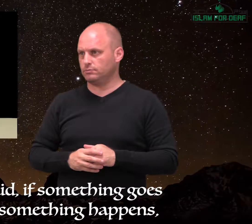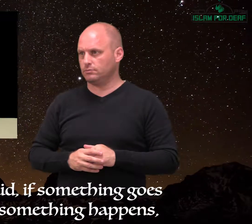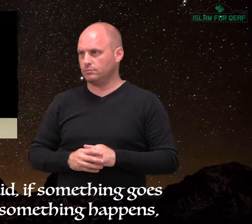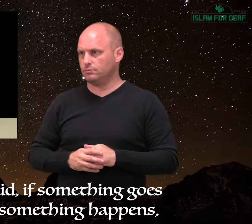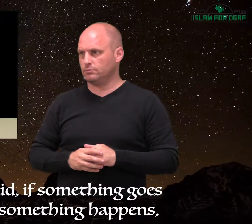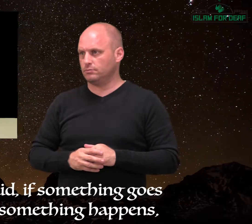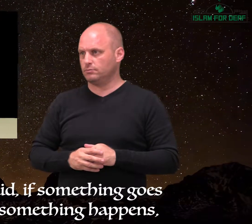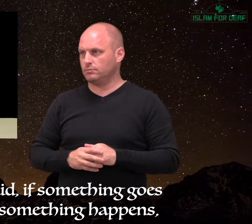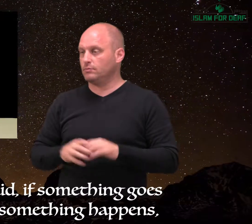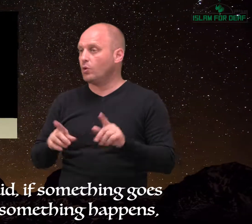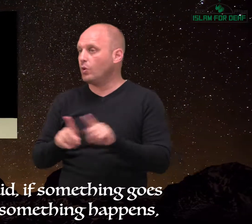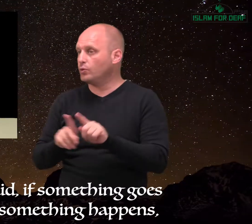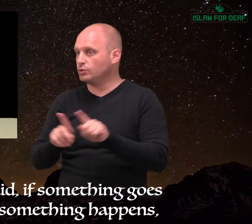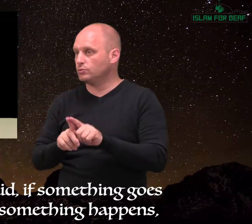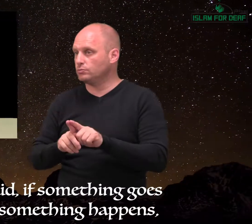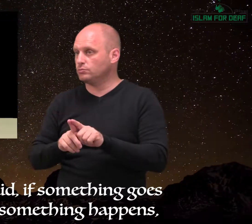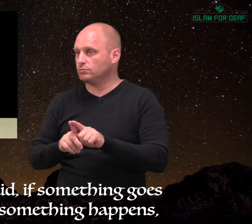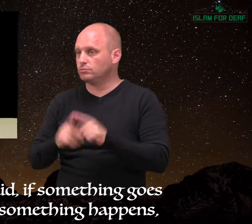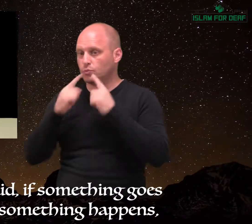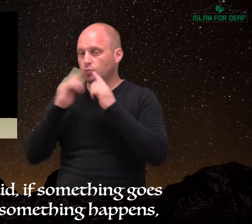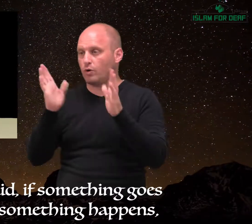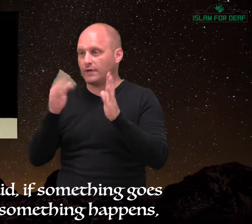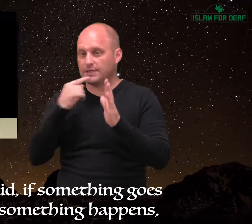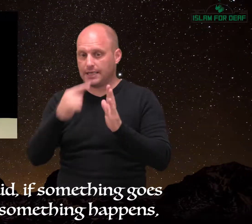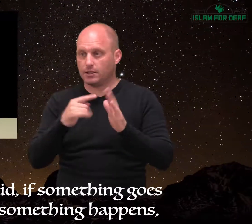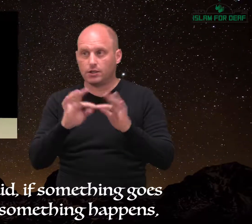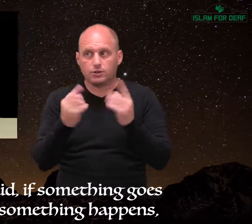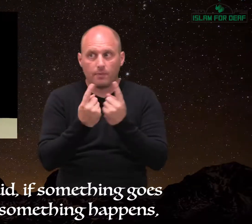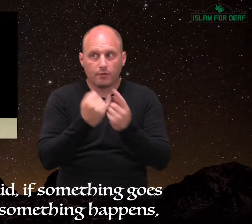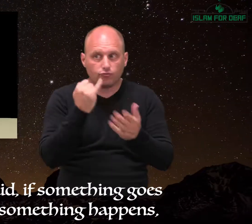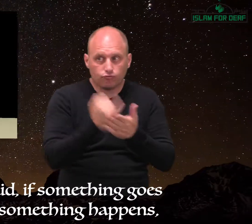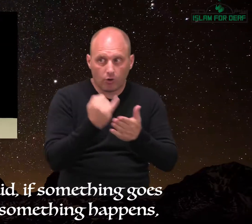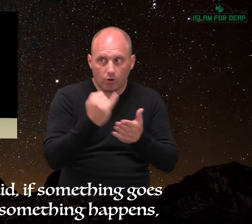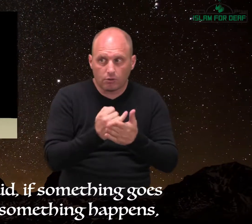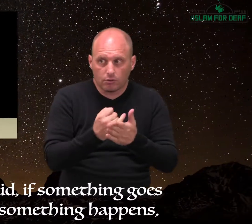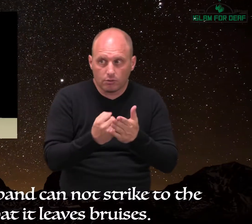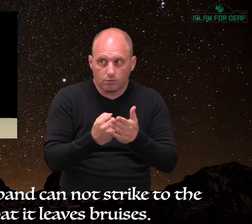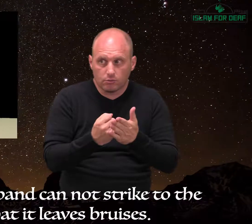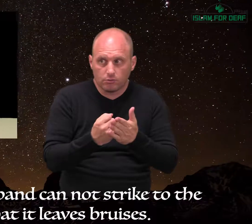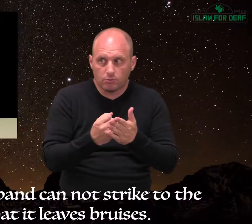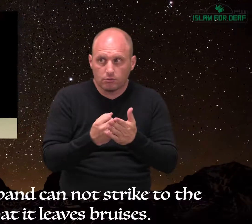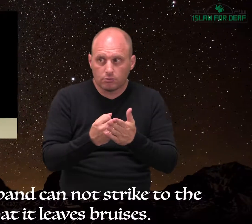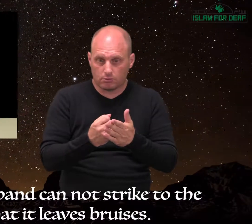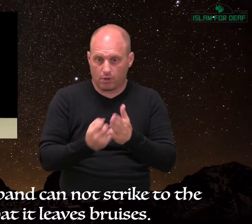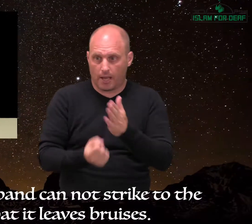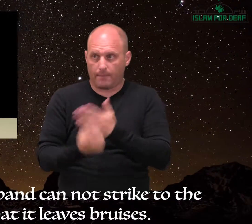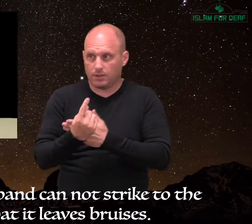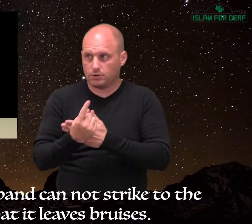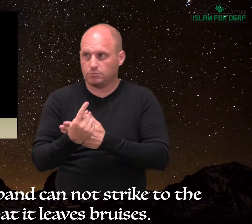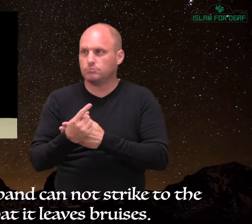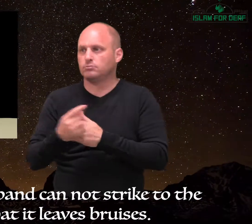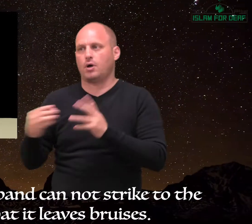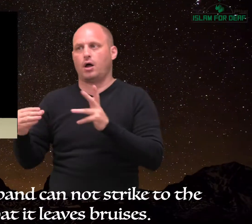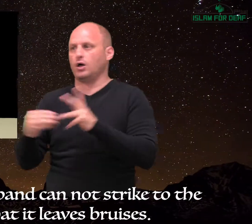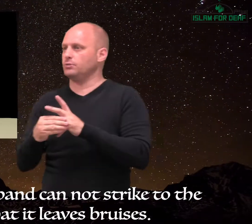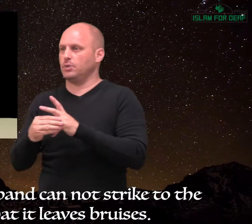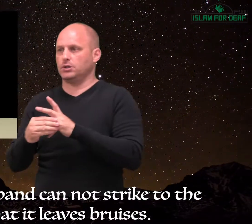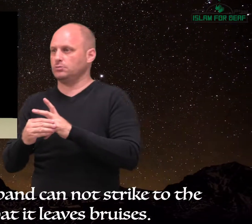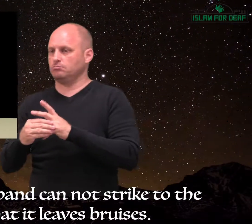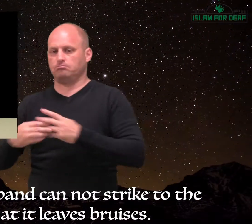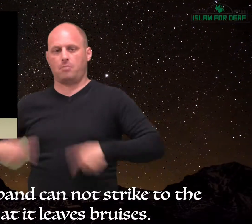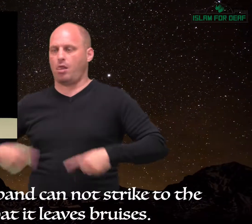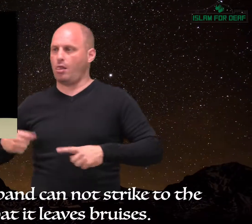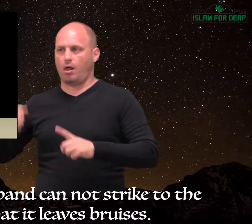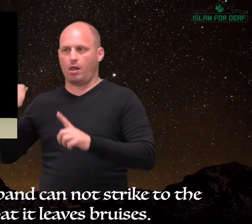And he also said, if something goes wrong and if something happens, then the husband cannot strike